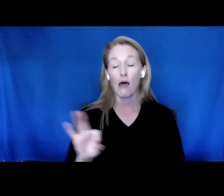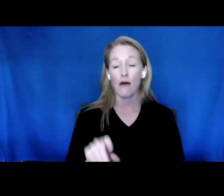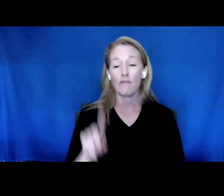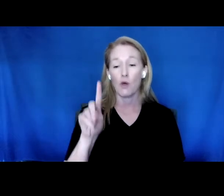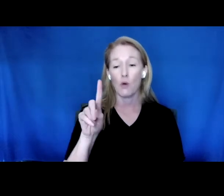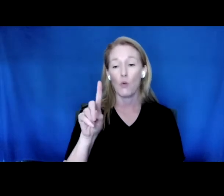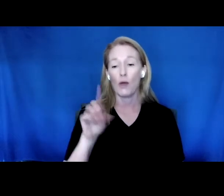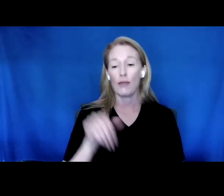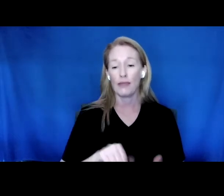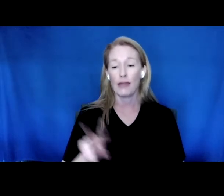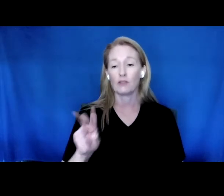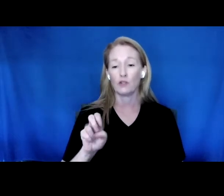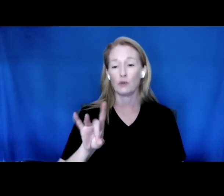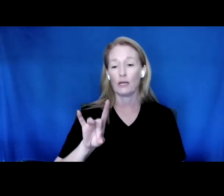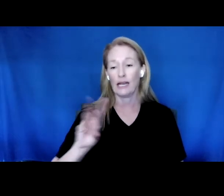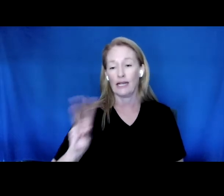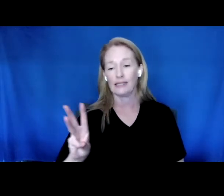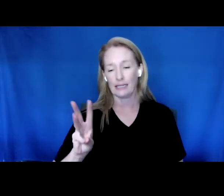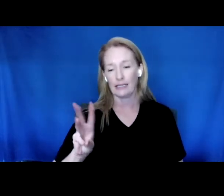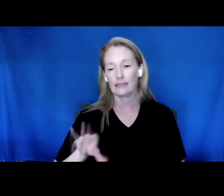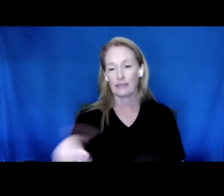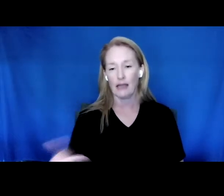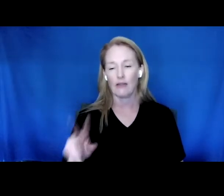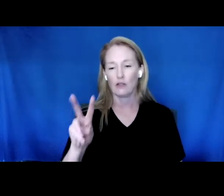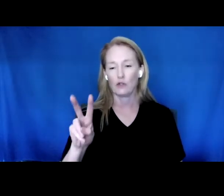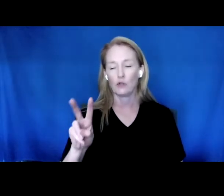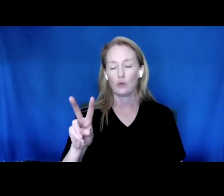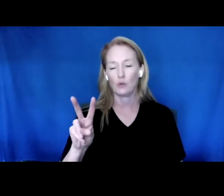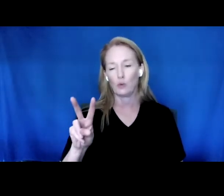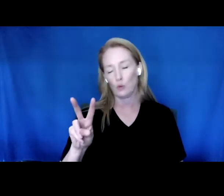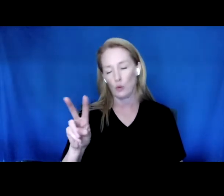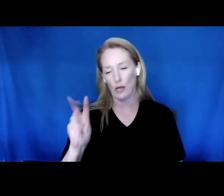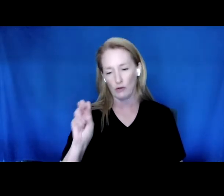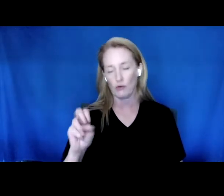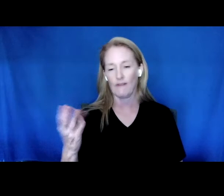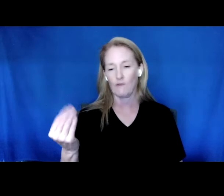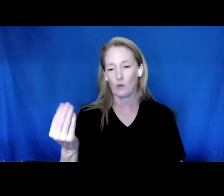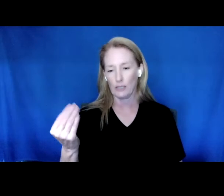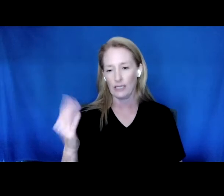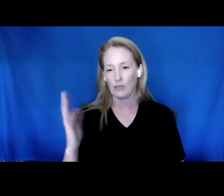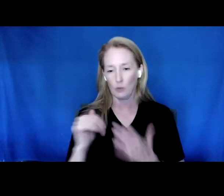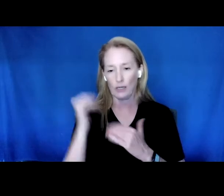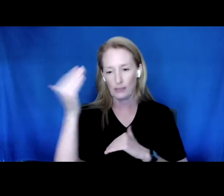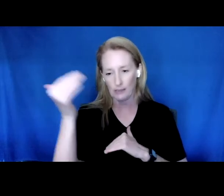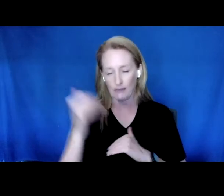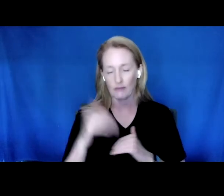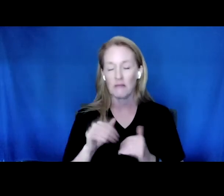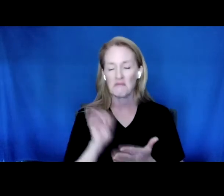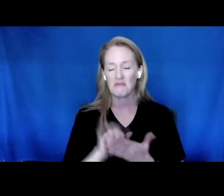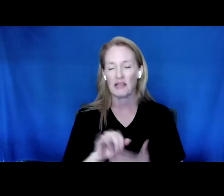deaths, 214 were in excess, which is also 17% of the deaths.